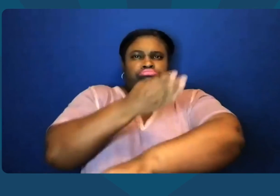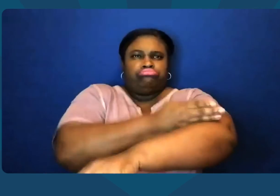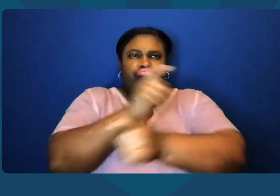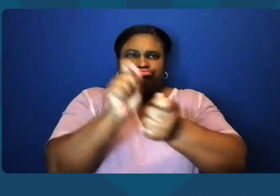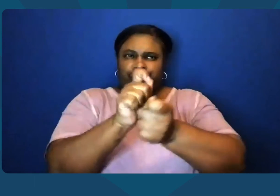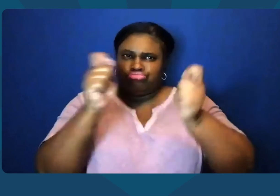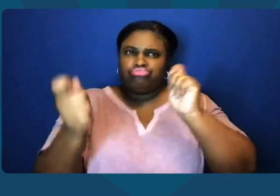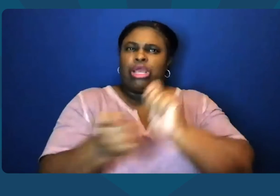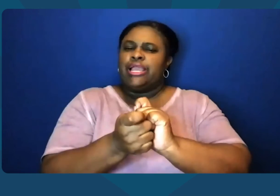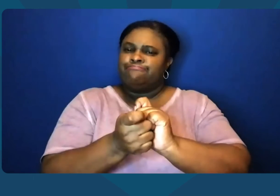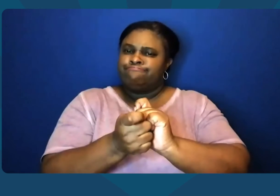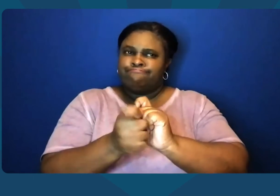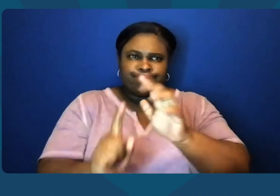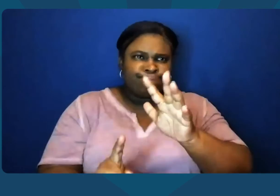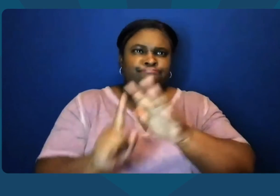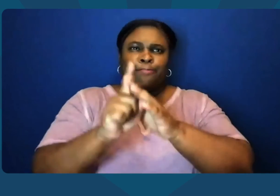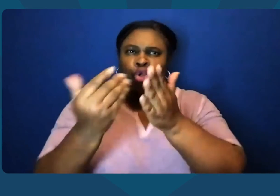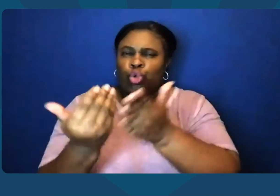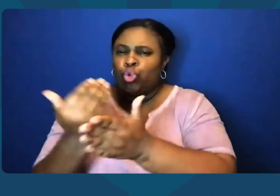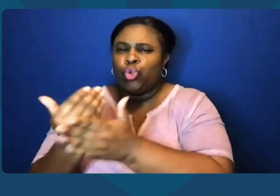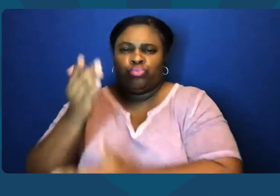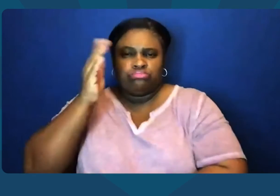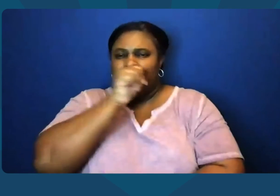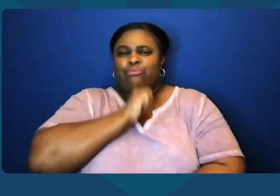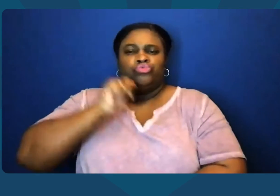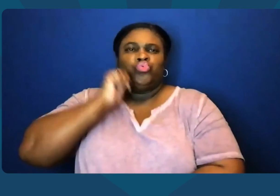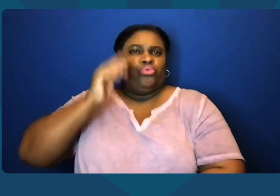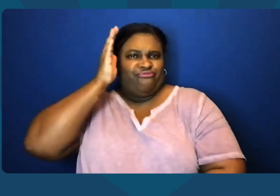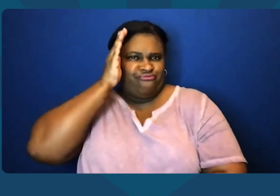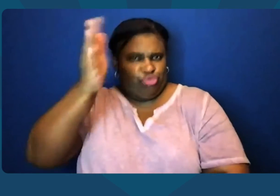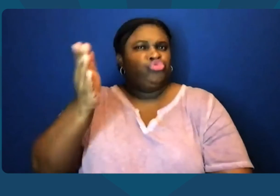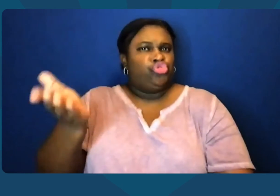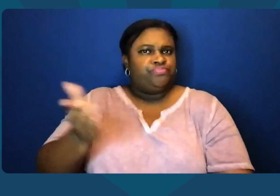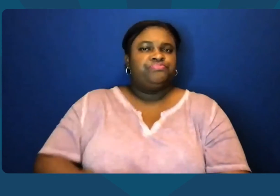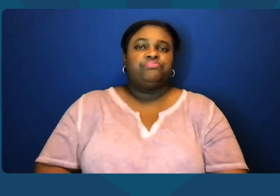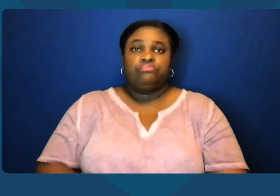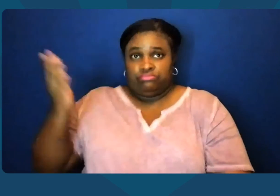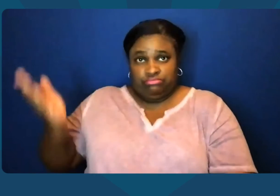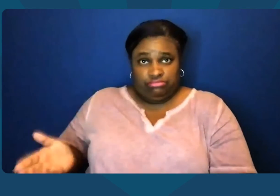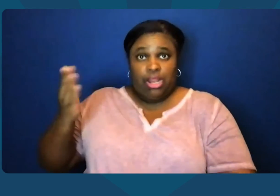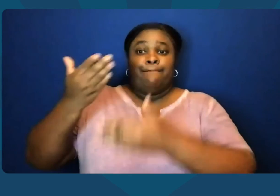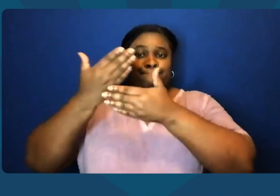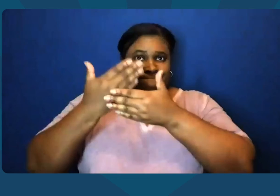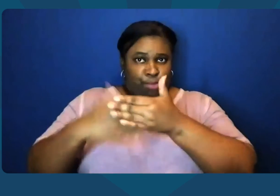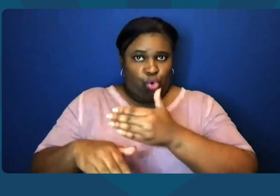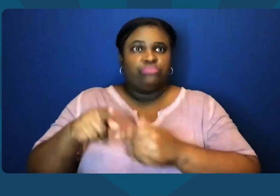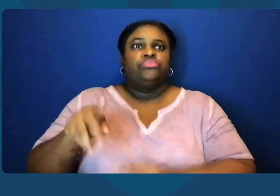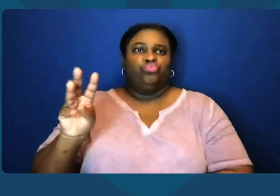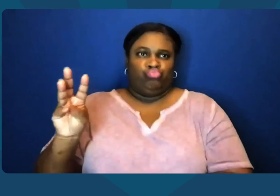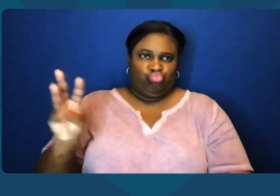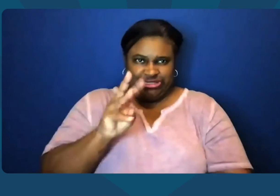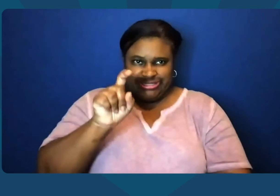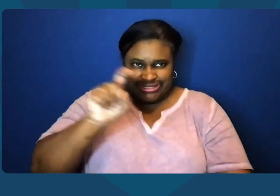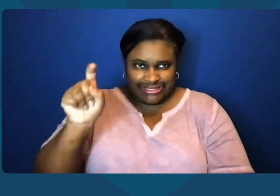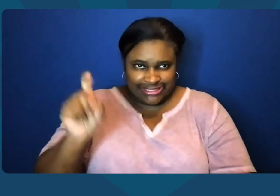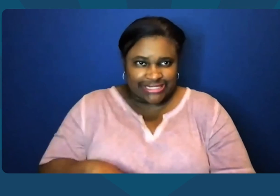Arizona's future. Justin was born in West Texas,